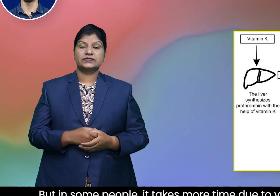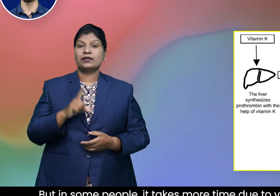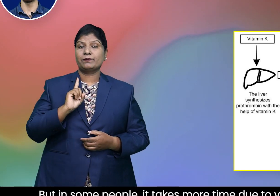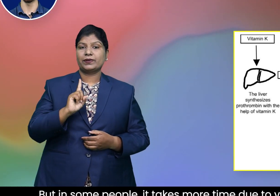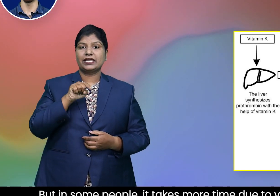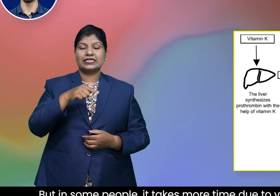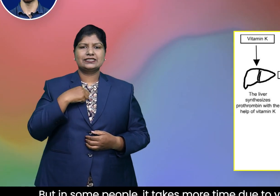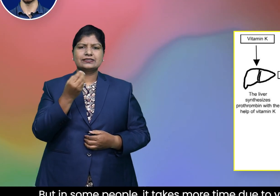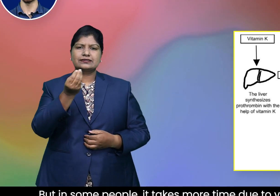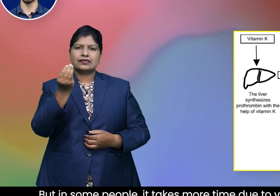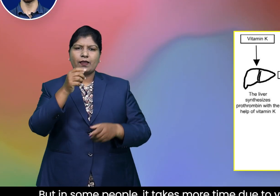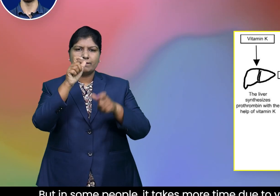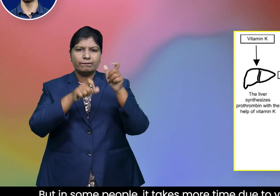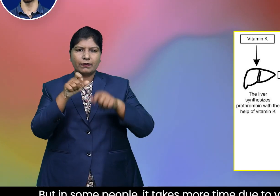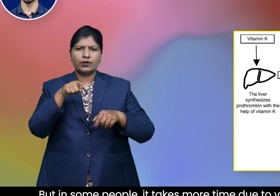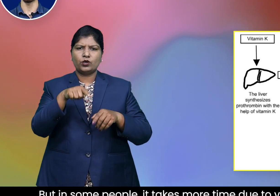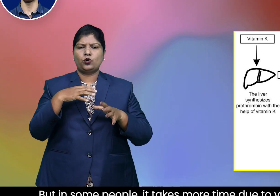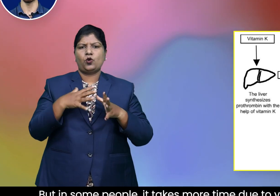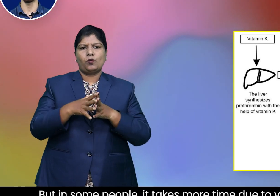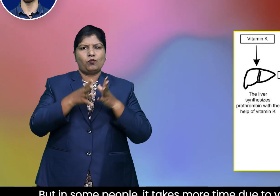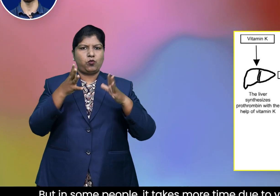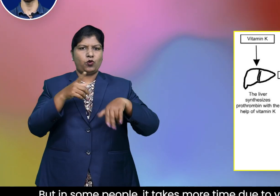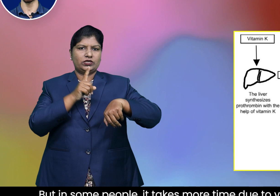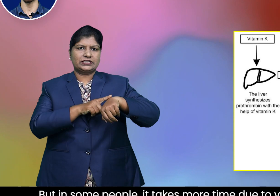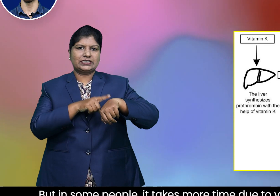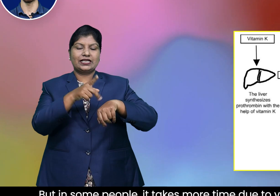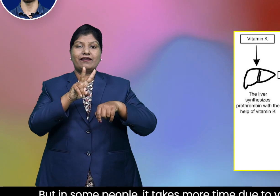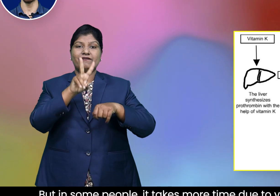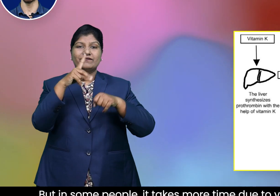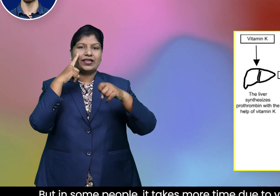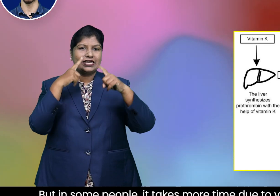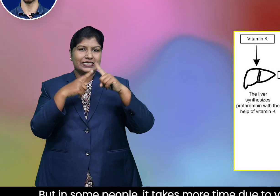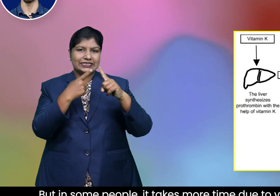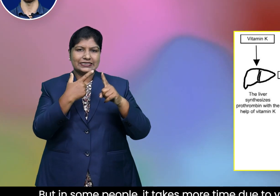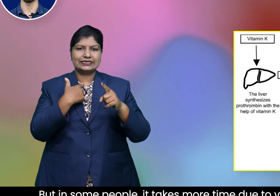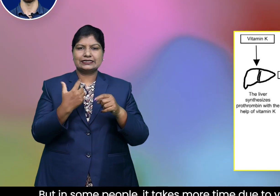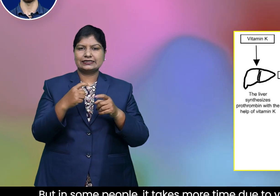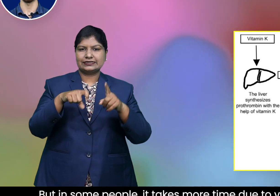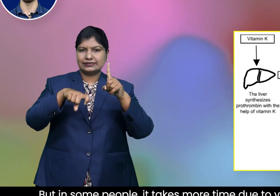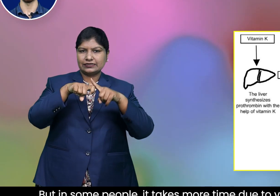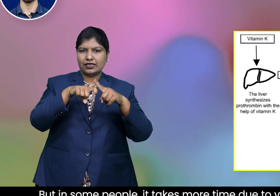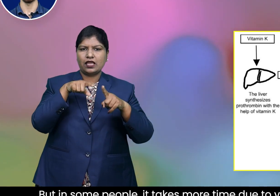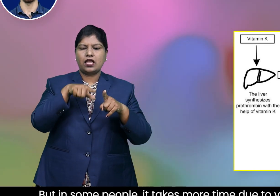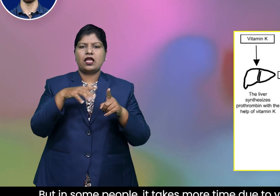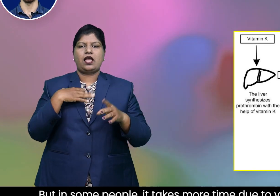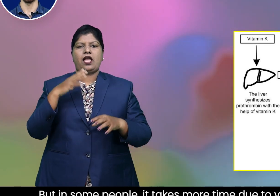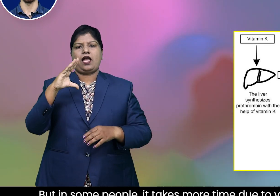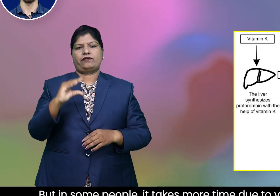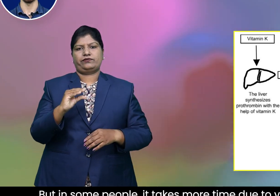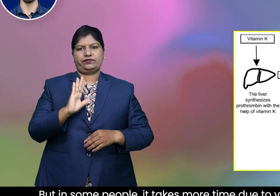But in some people, it takes more time due to vitamin K deficiency.